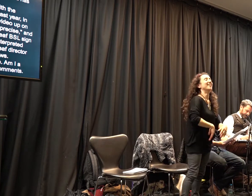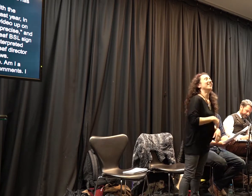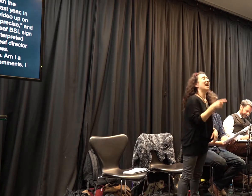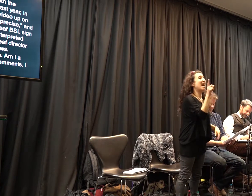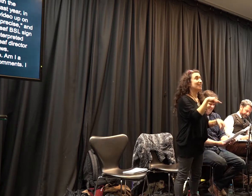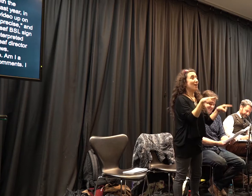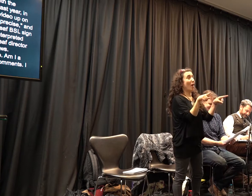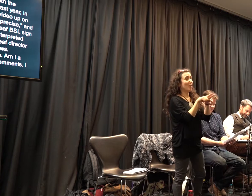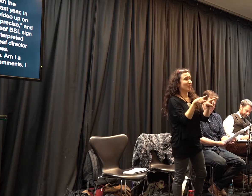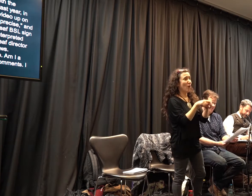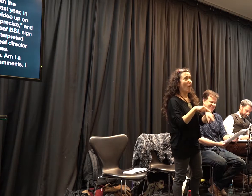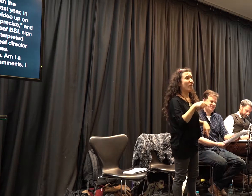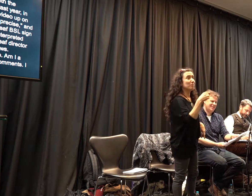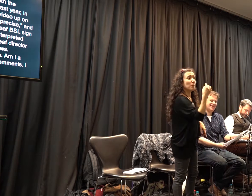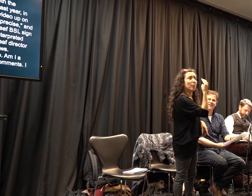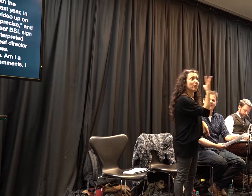popular before.